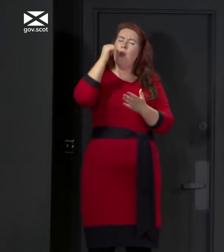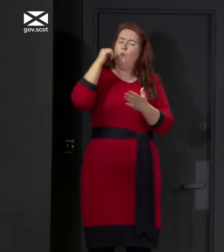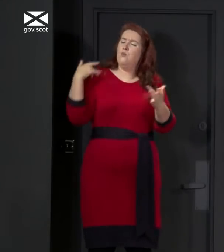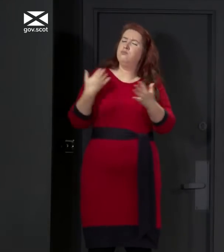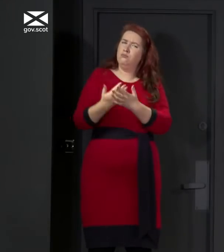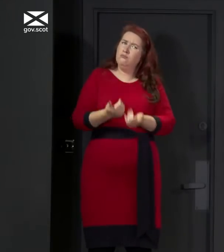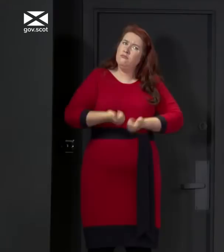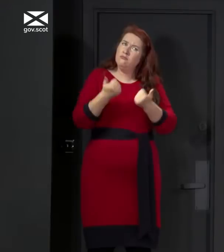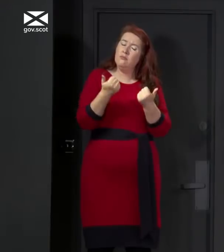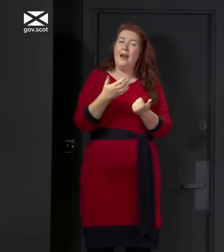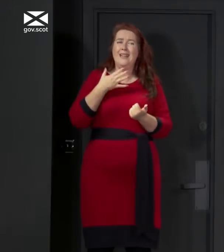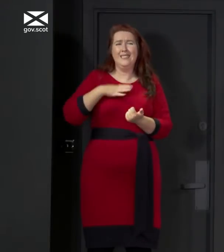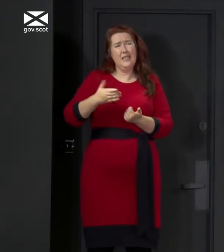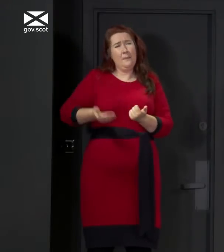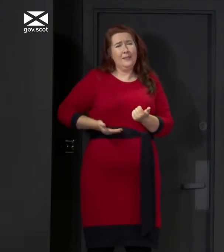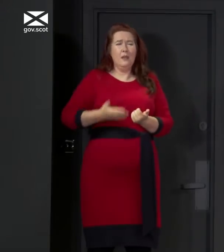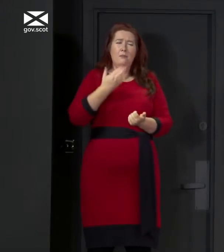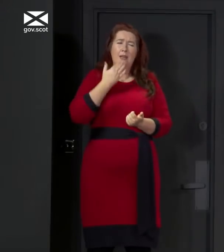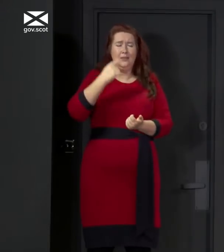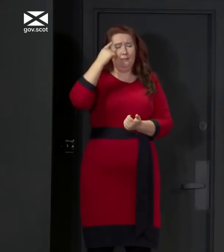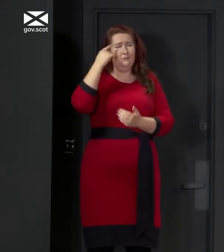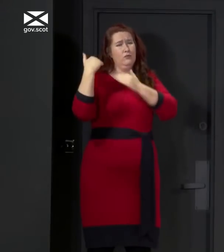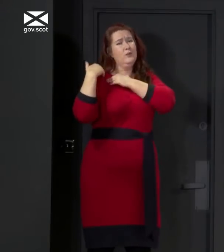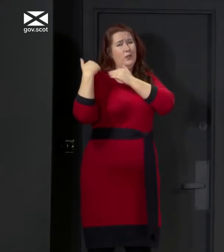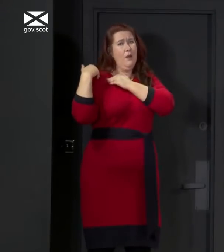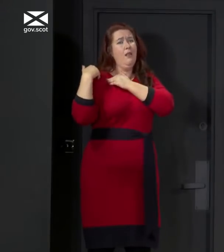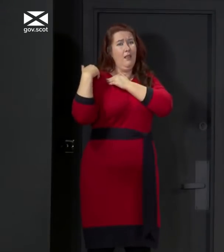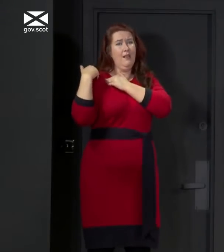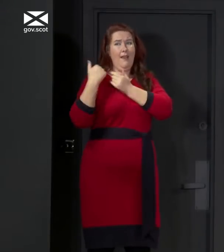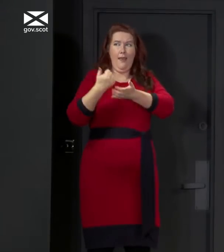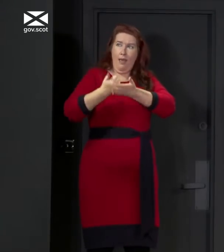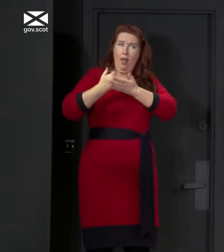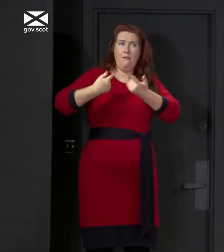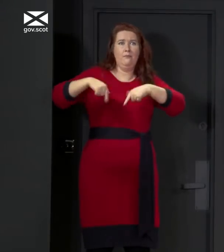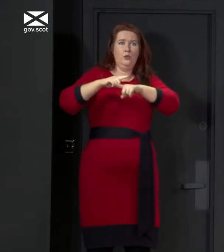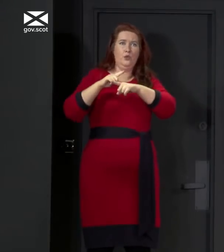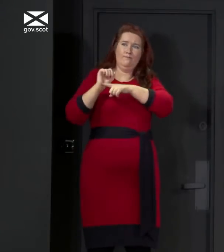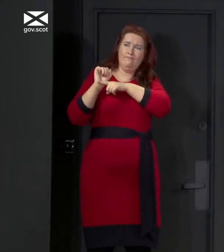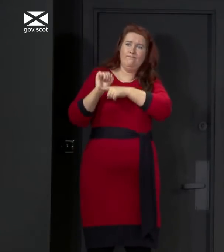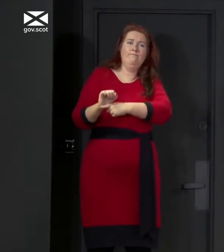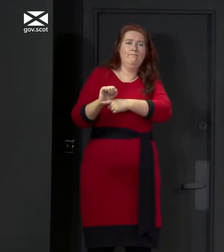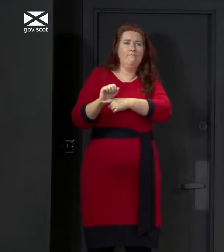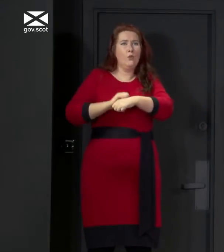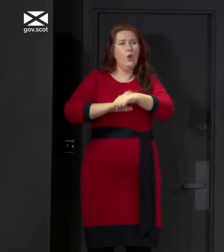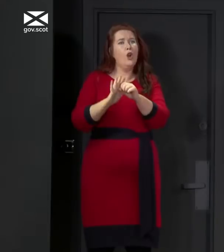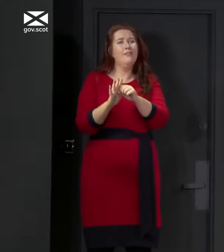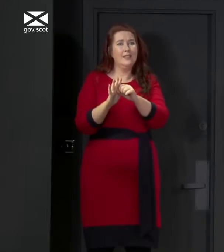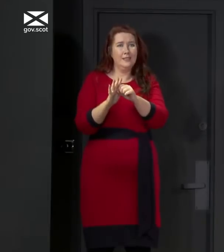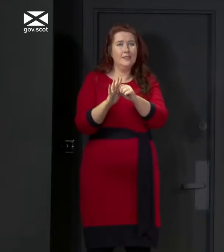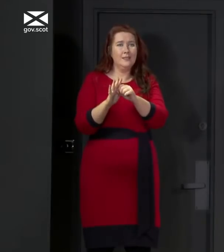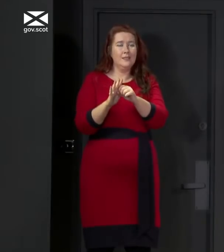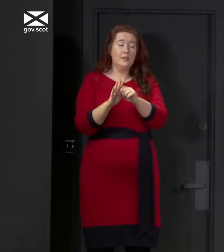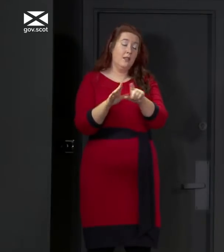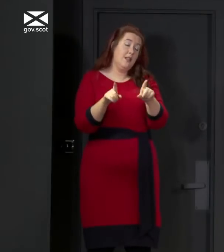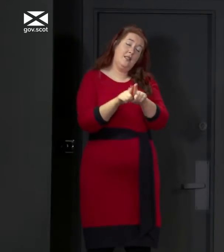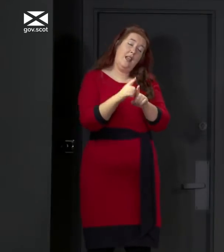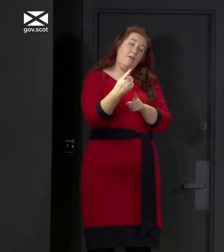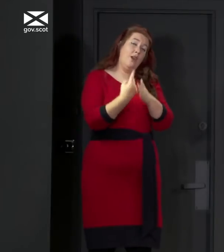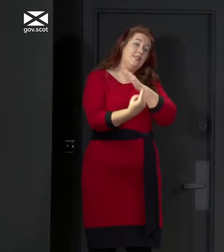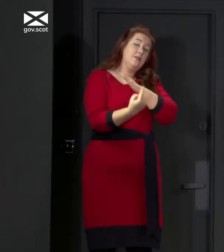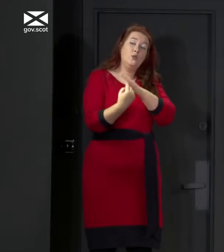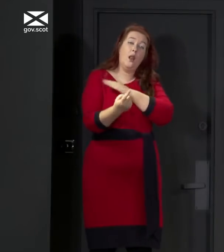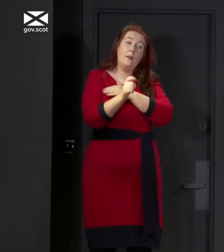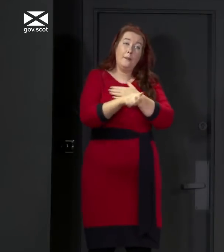throughout, to be responsible to help us fight this virus. And that means, just as this is true for individuals